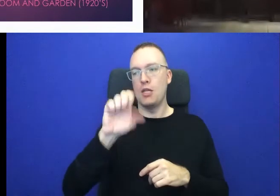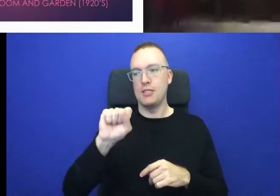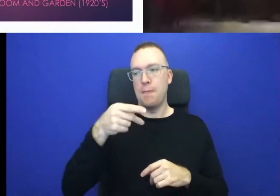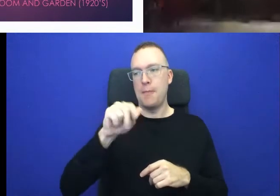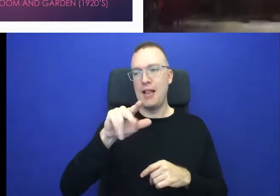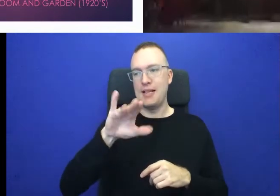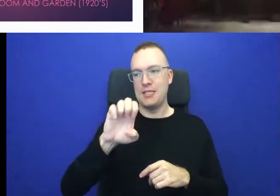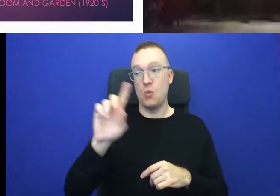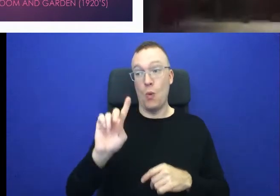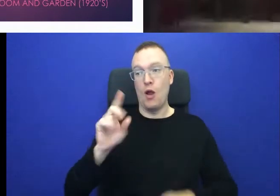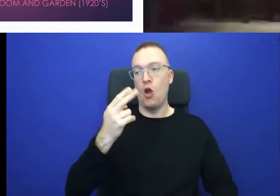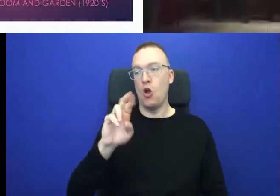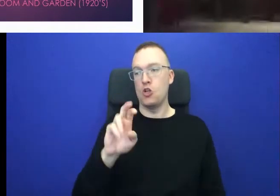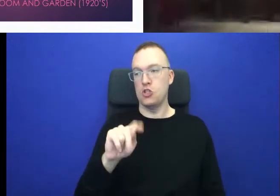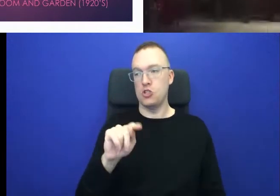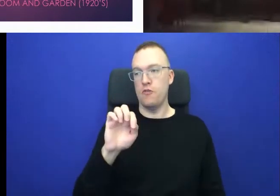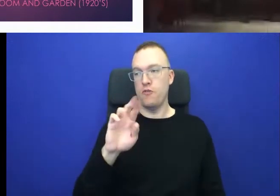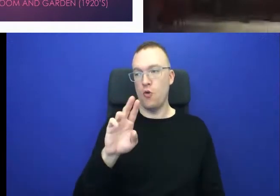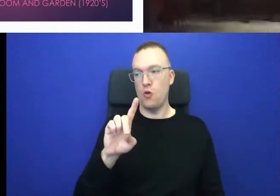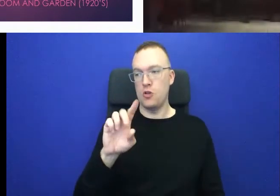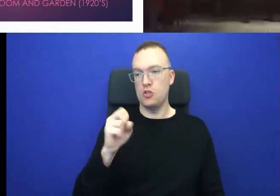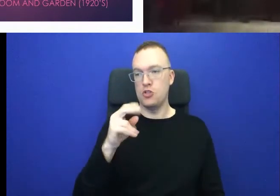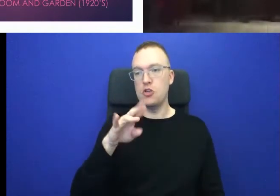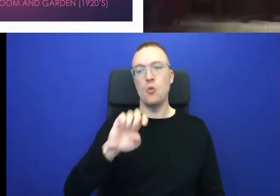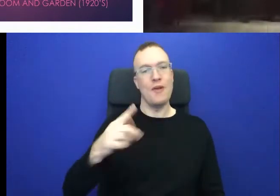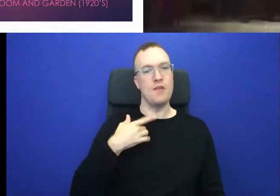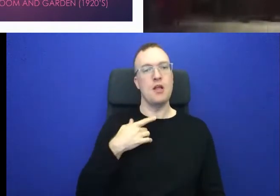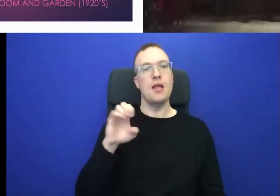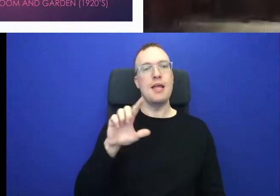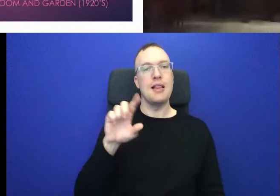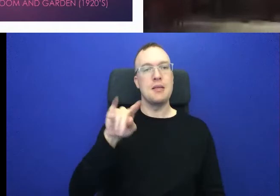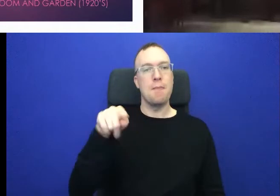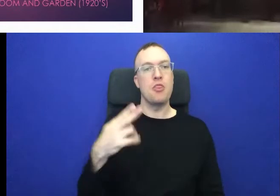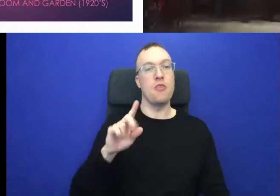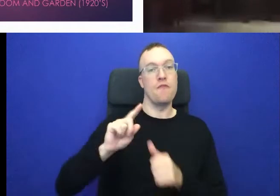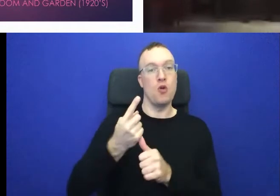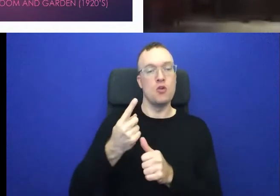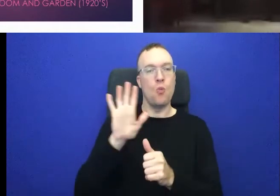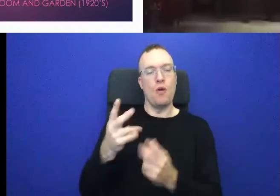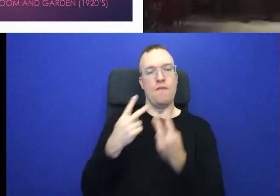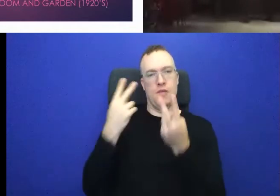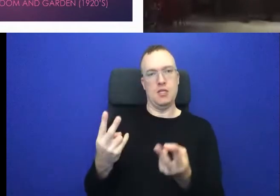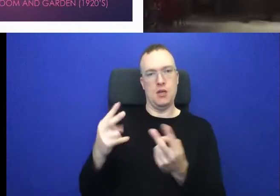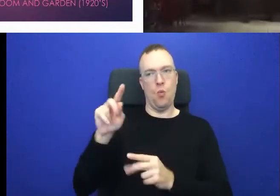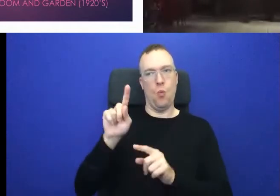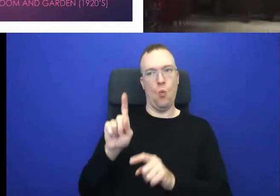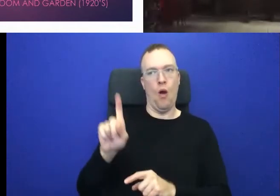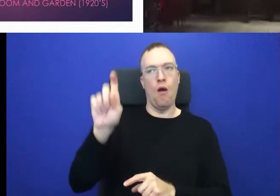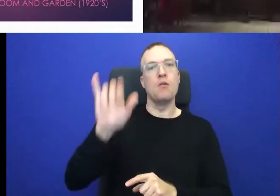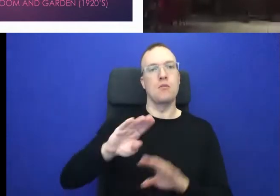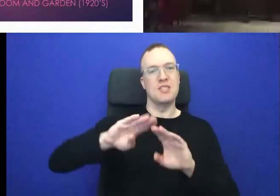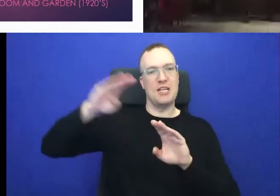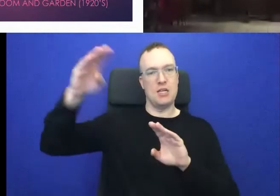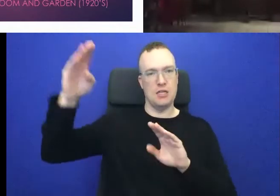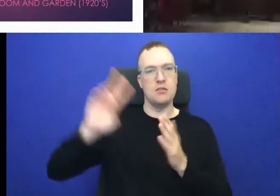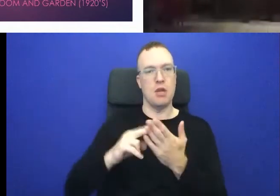I visited Cecil there and would have walked up that very staircase. So Lowther, wanting